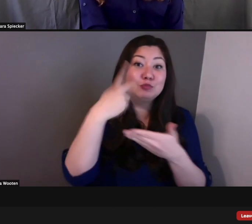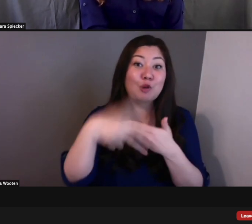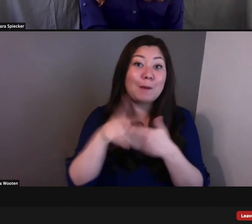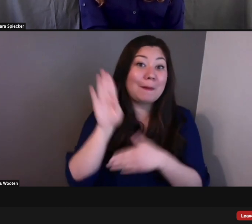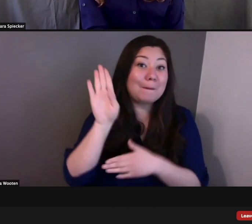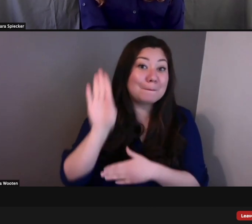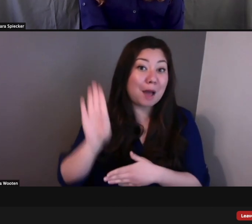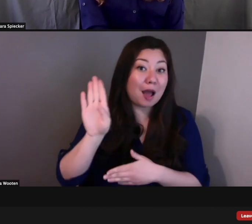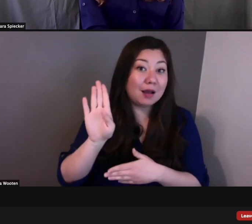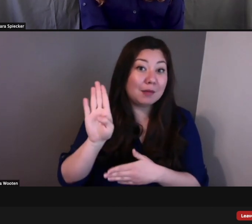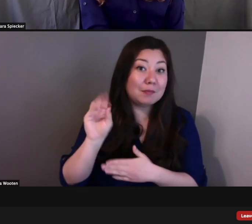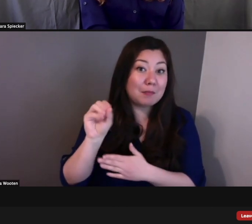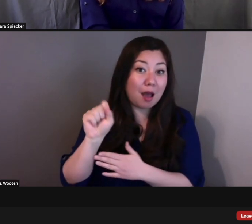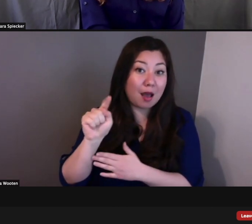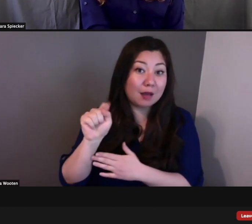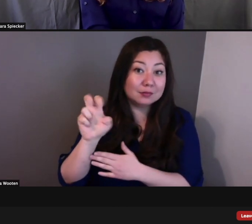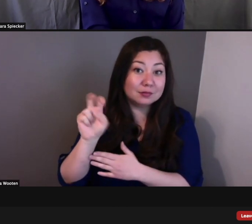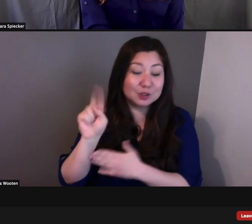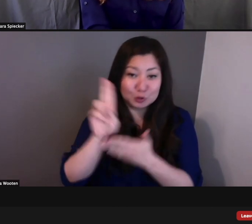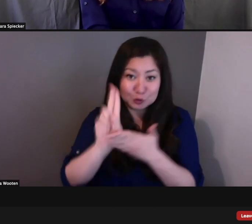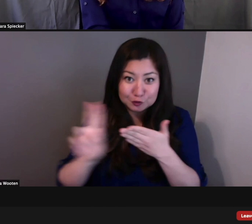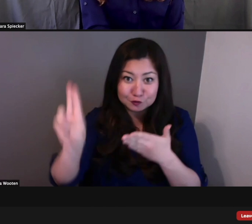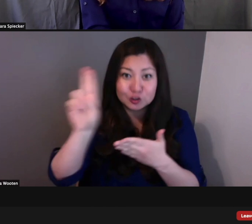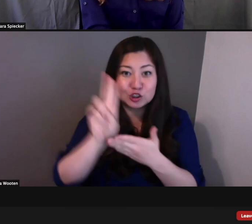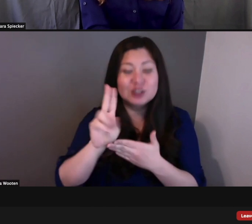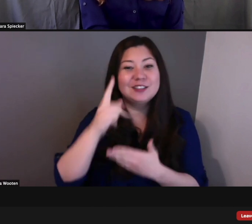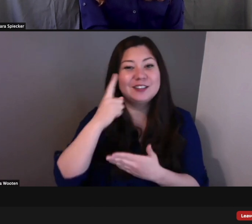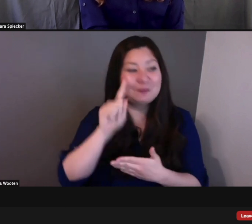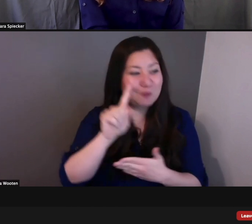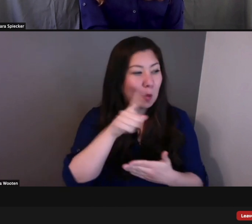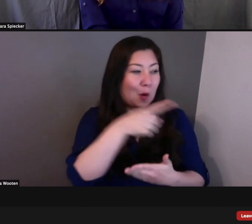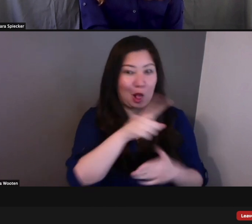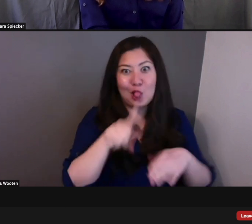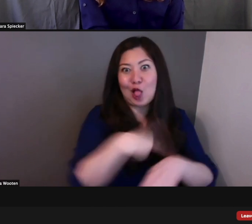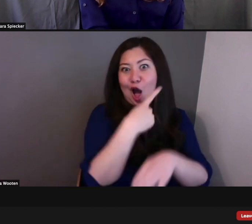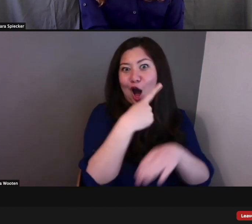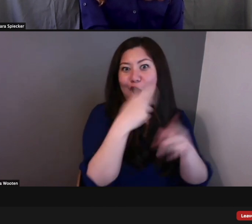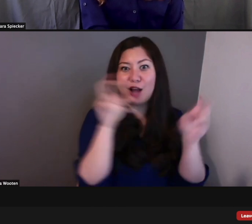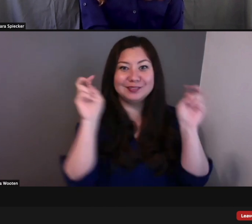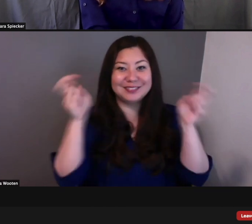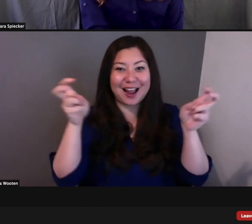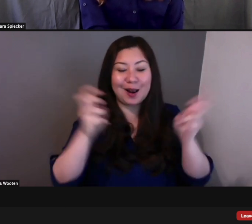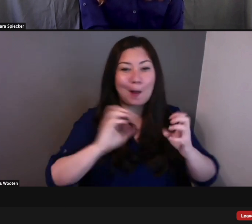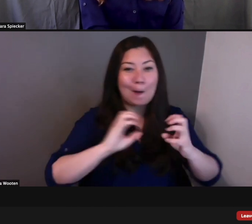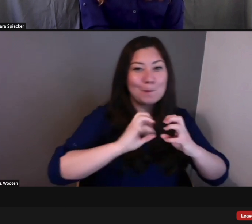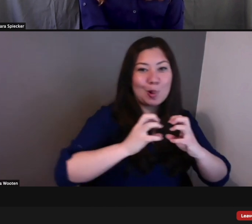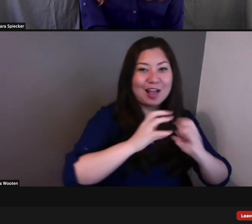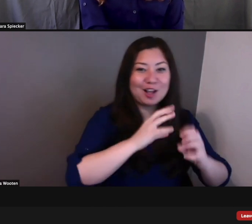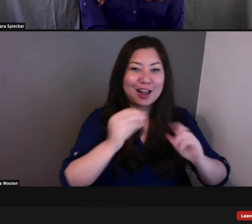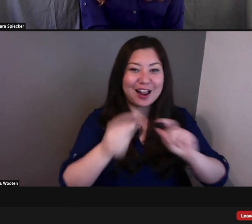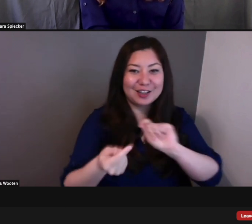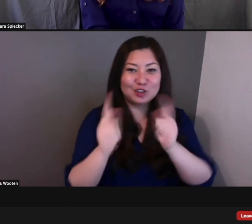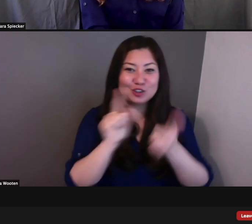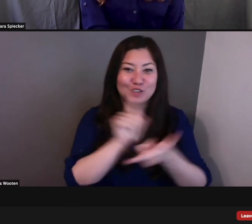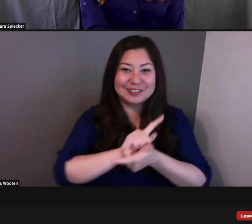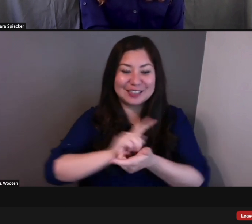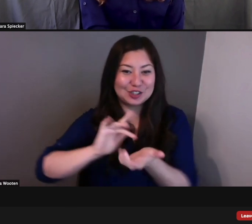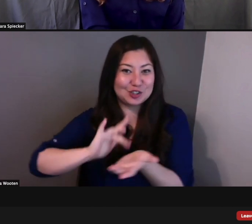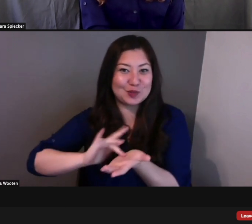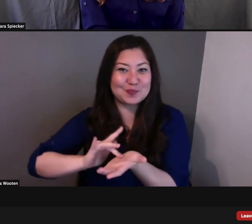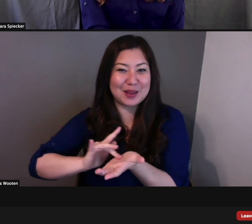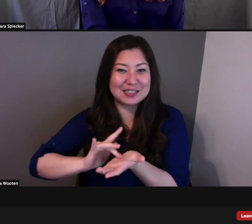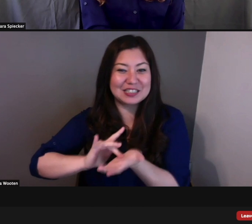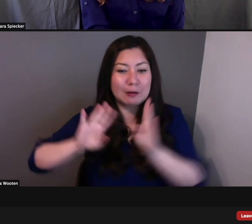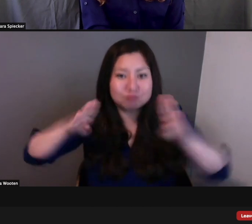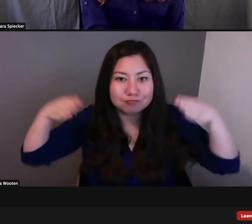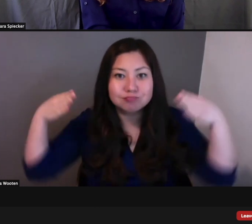My background as far as education goes, I have my undergraduate from RIT in